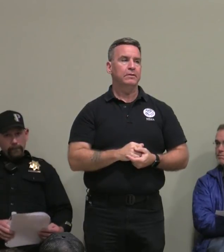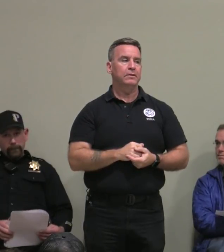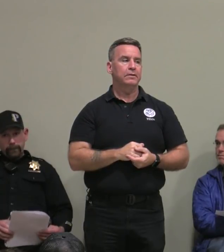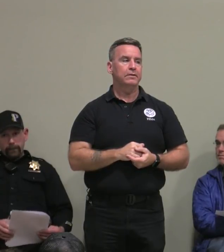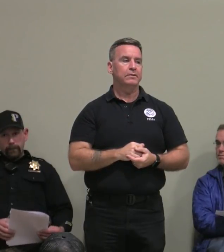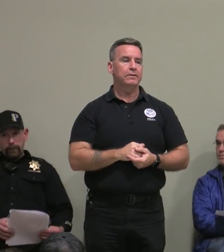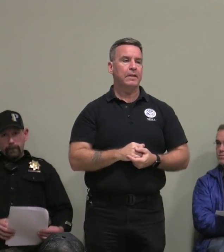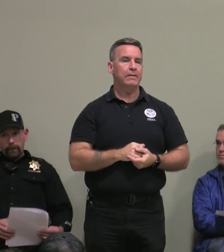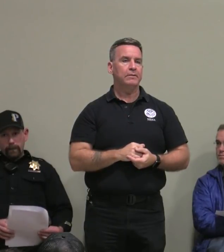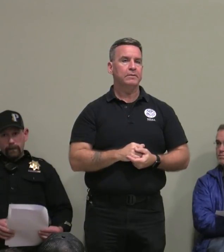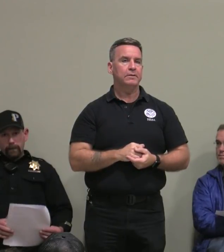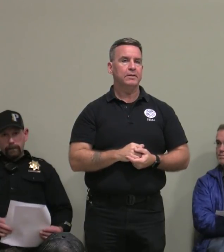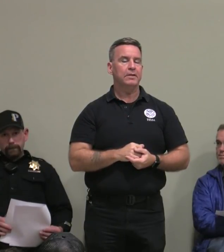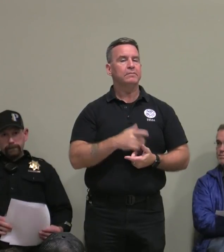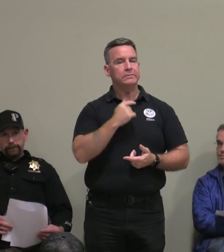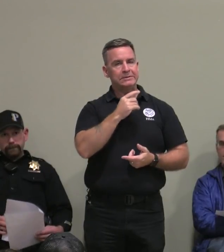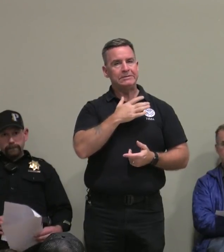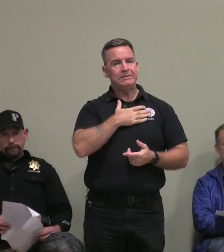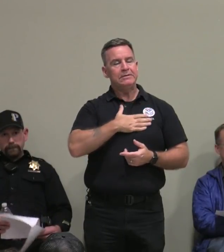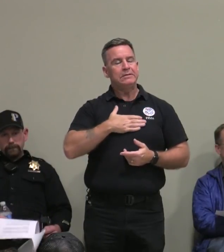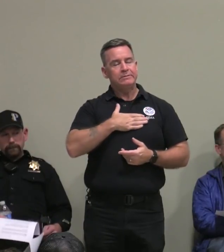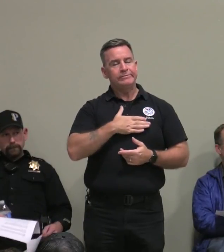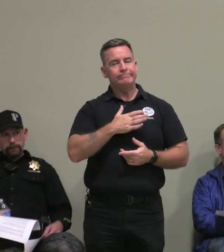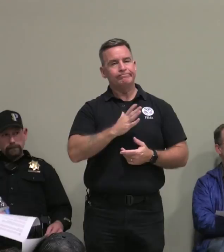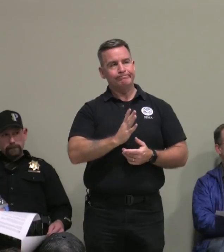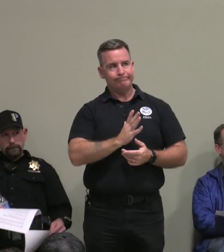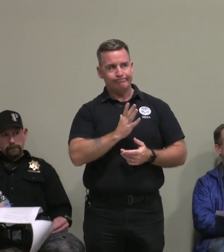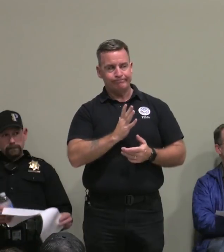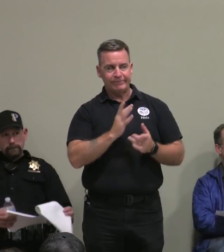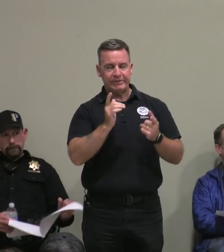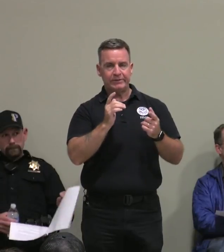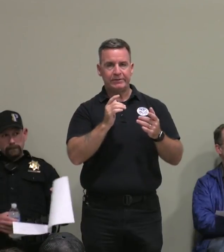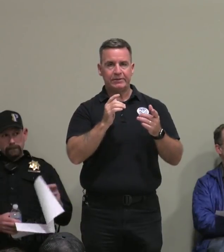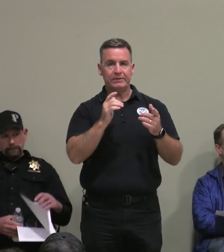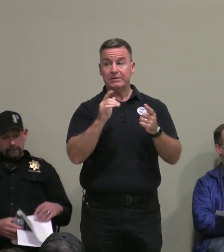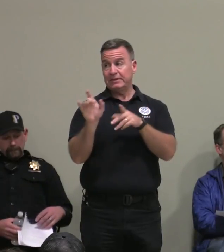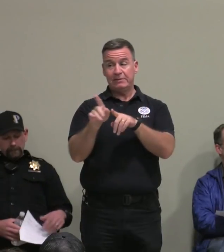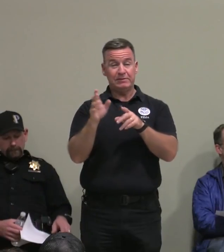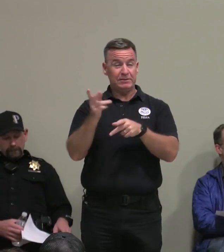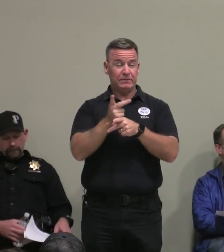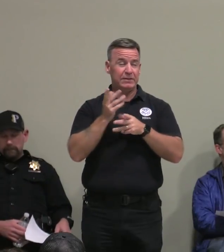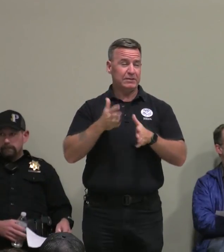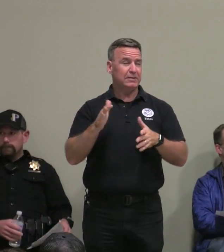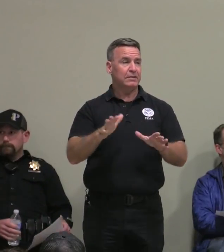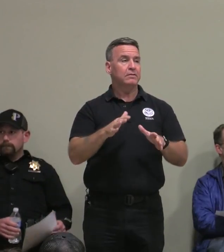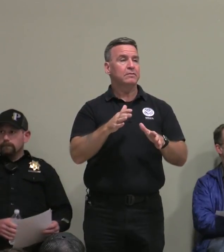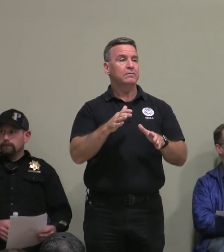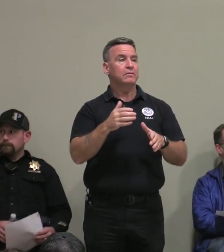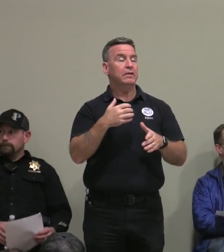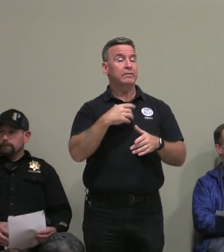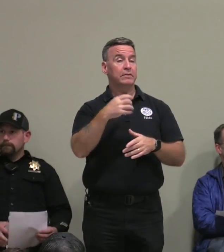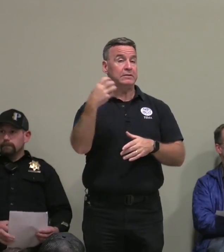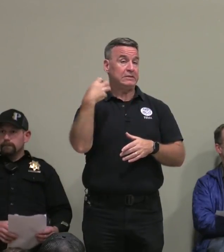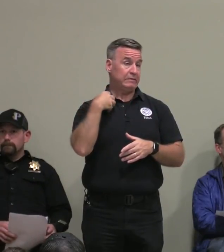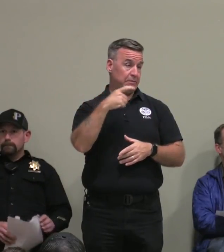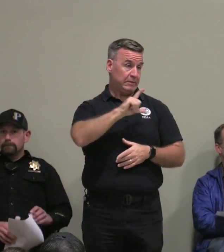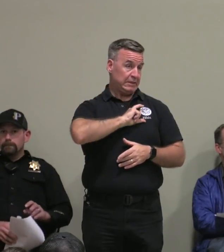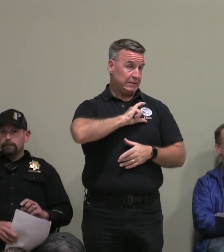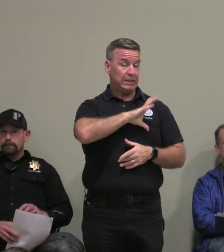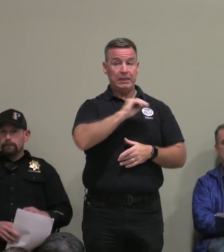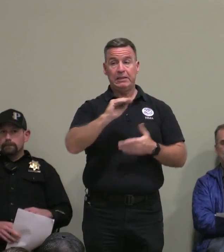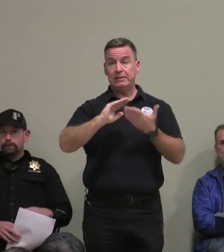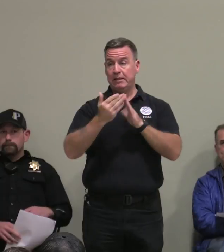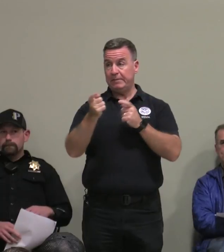and your civility as the supervisors did. We have both the police chief and the town manager